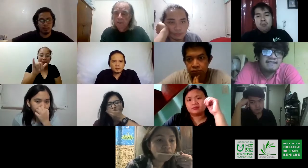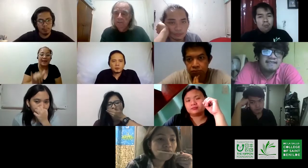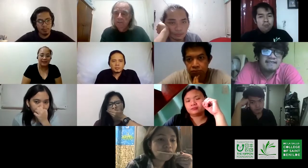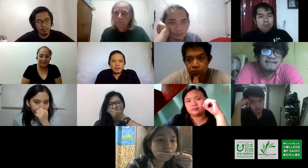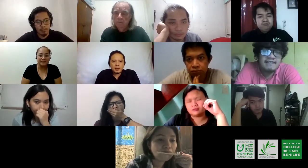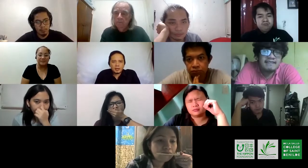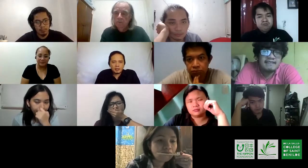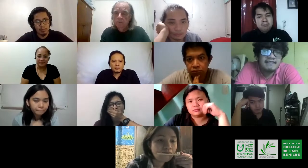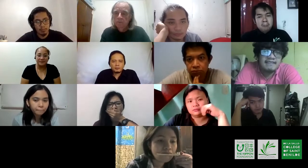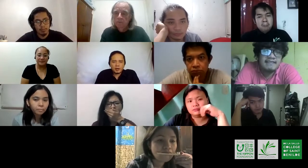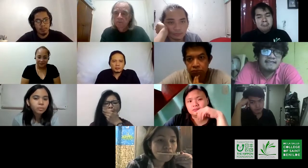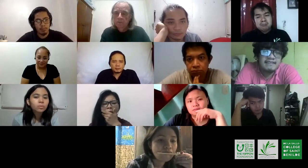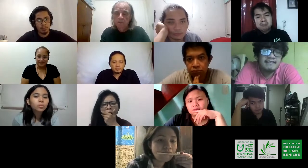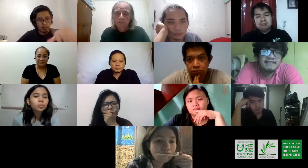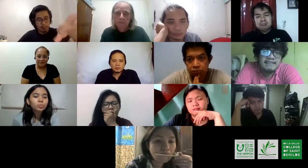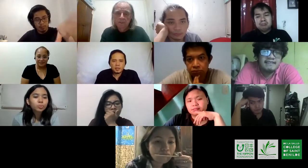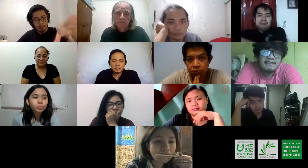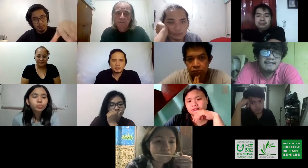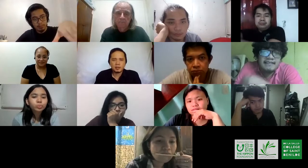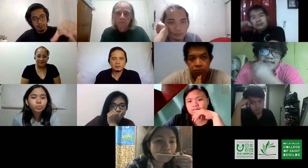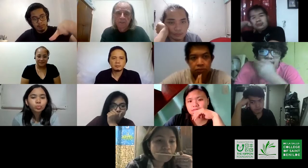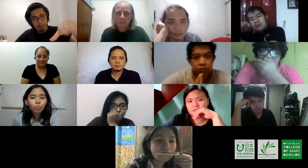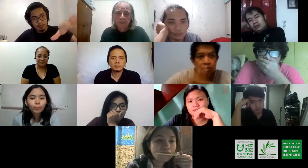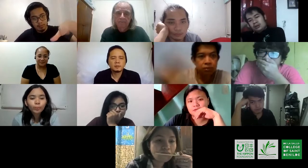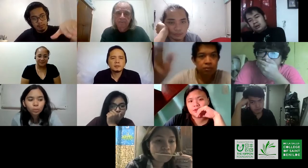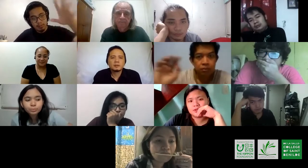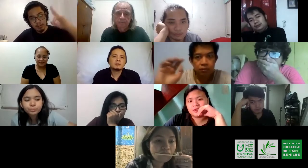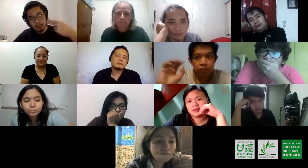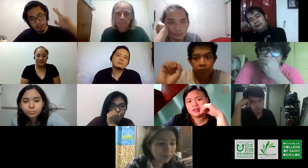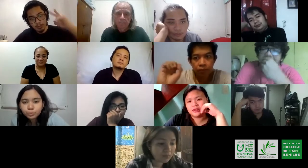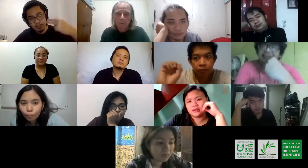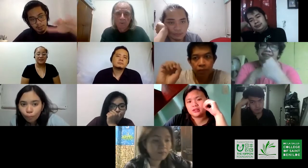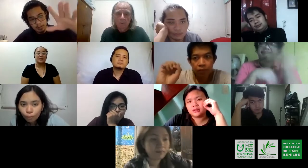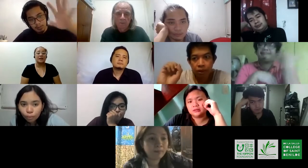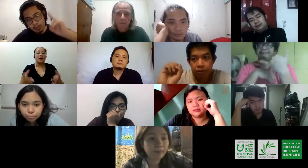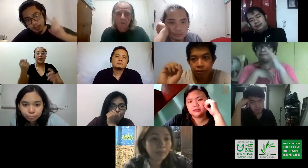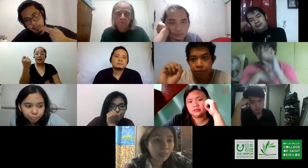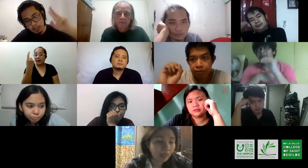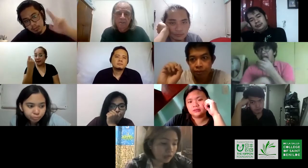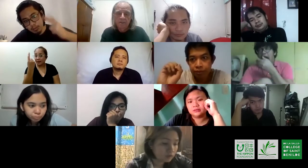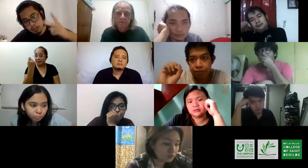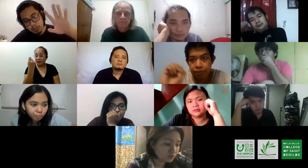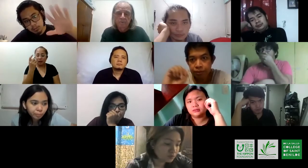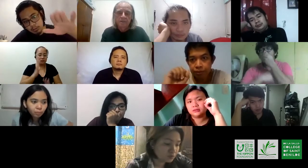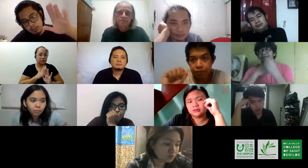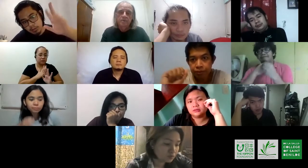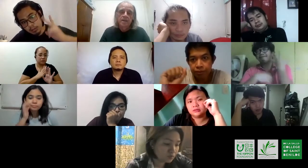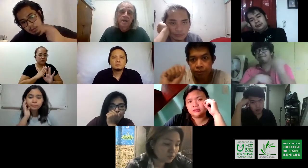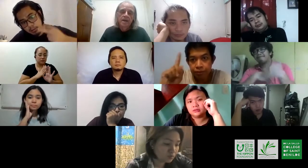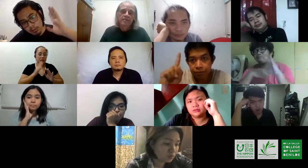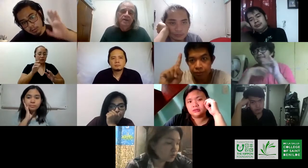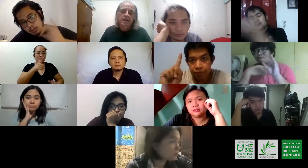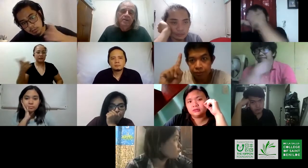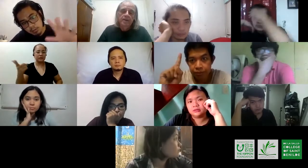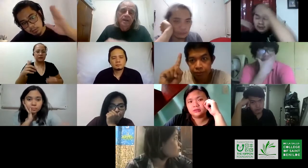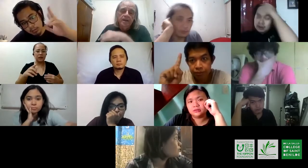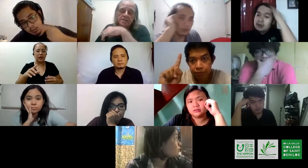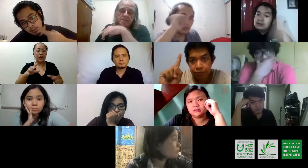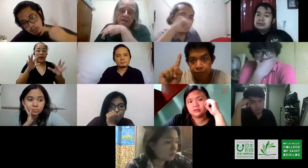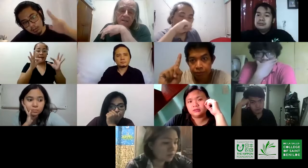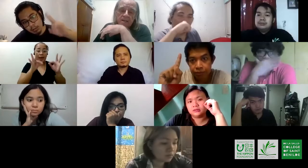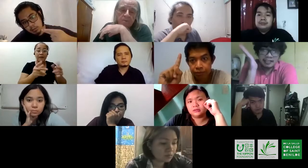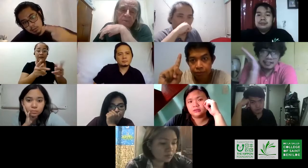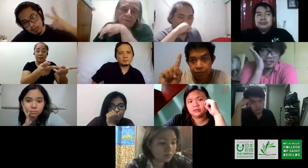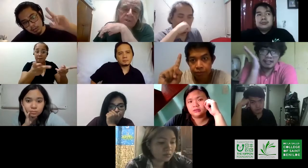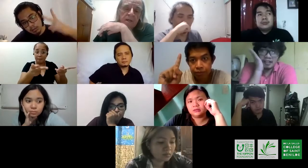Okay, So it's A, right. Shaka is saying. number 11, or no, sorry, the next one. If an area has